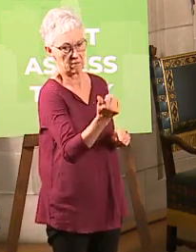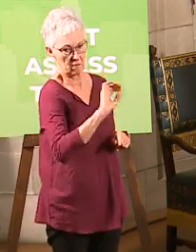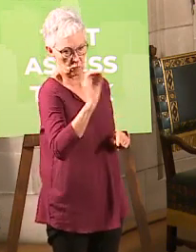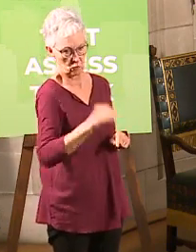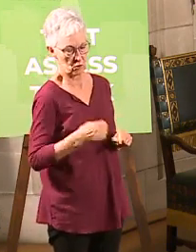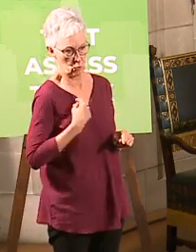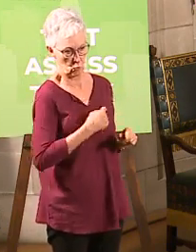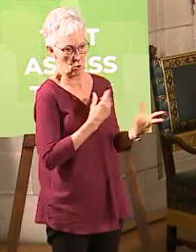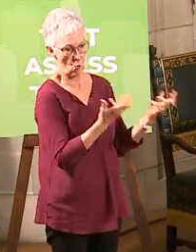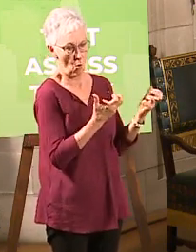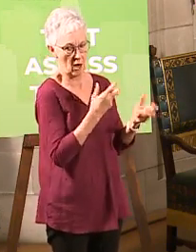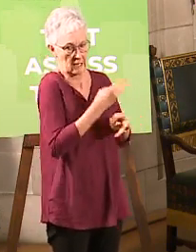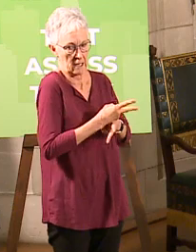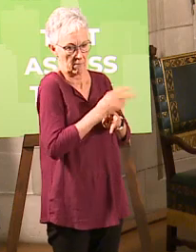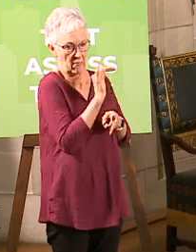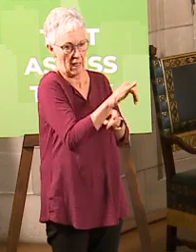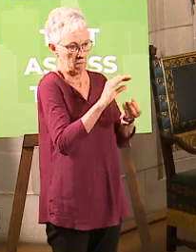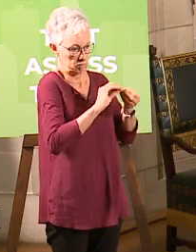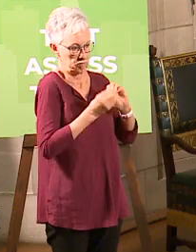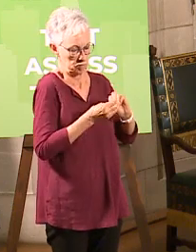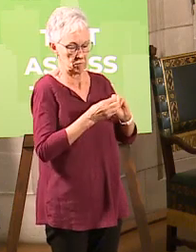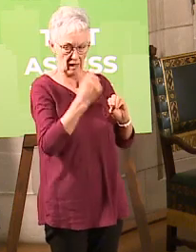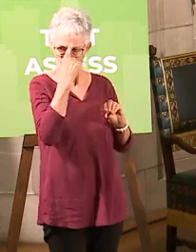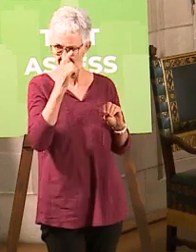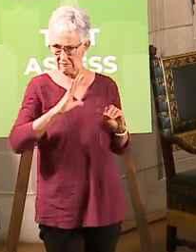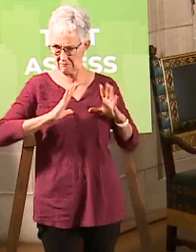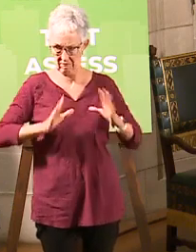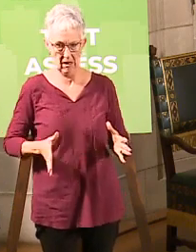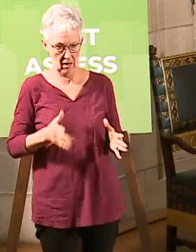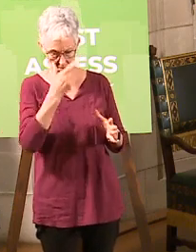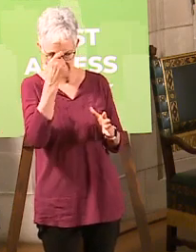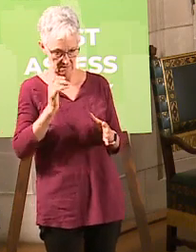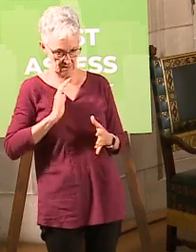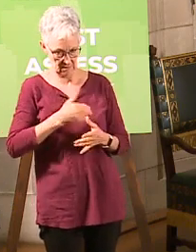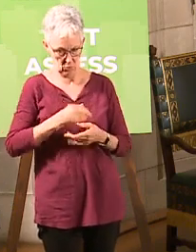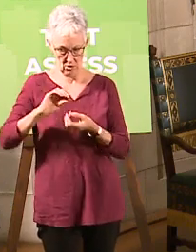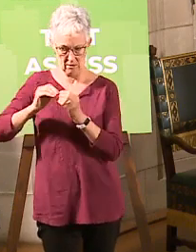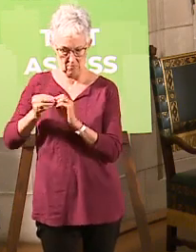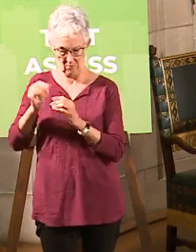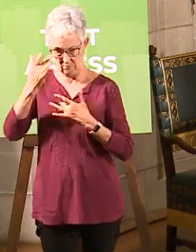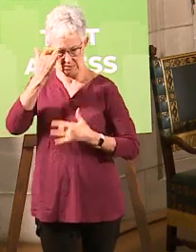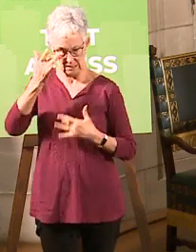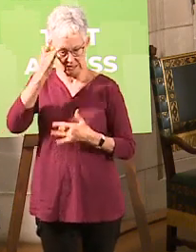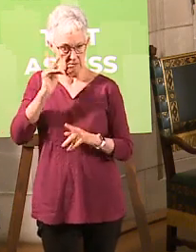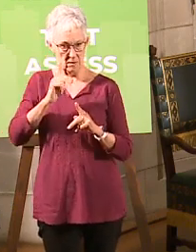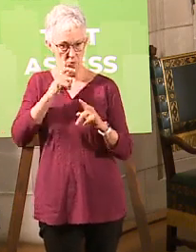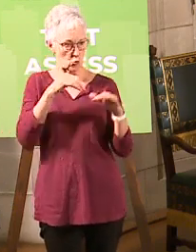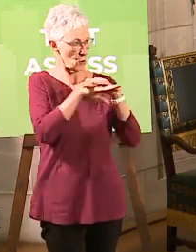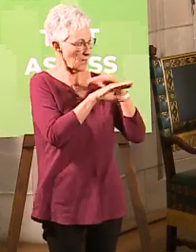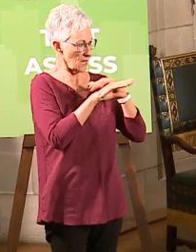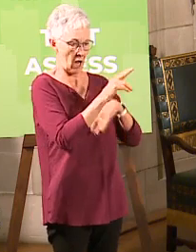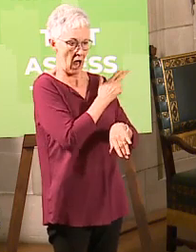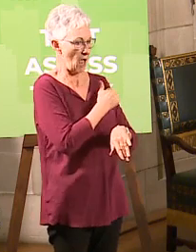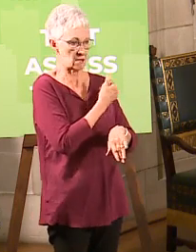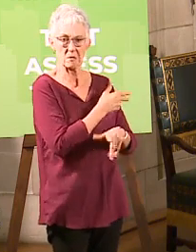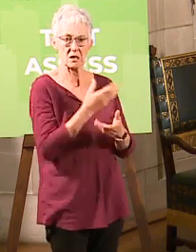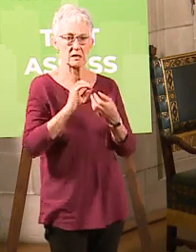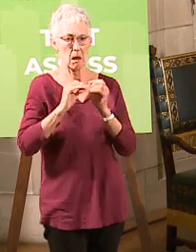in place for hospital beds, ICU beds, and ventilators, and changing that to a 15%, 15%, 15% rule for hospital